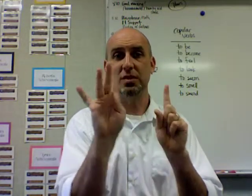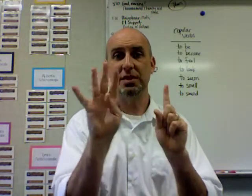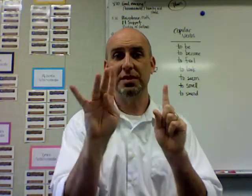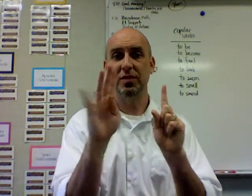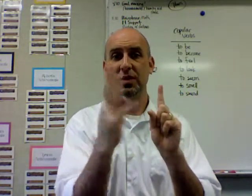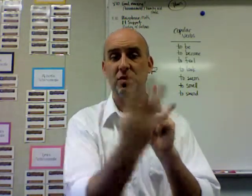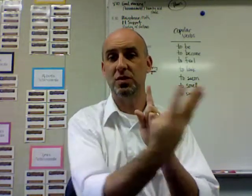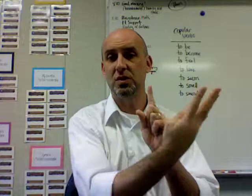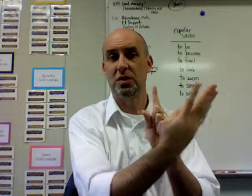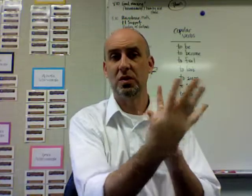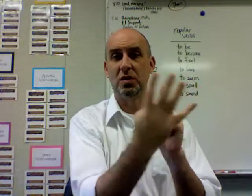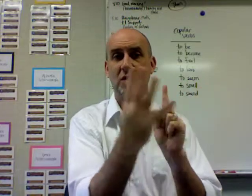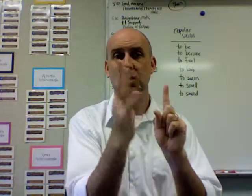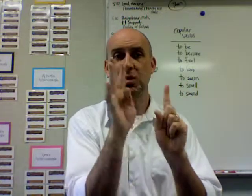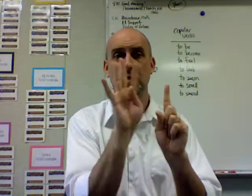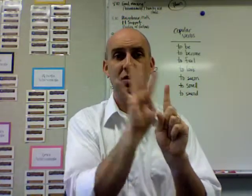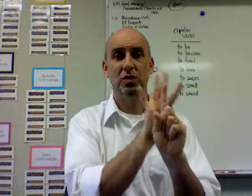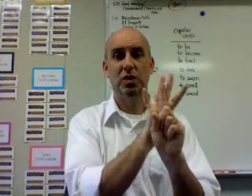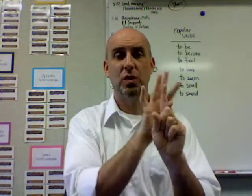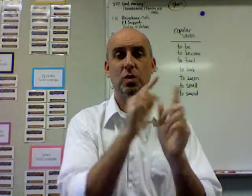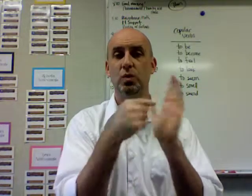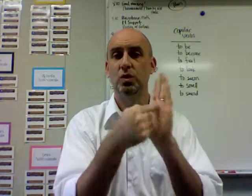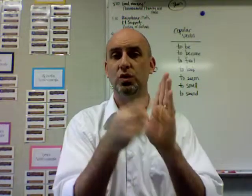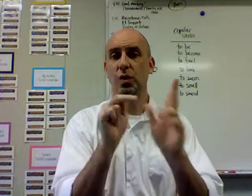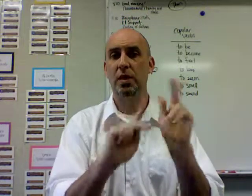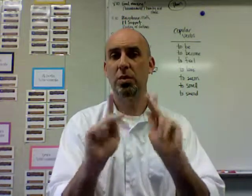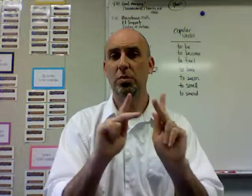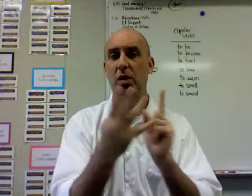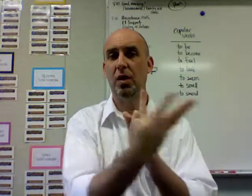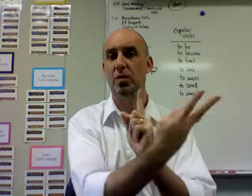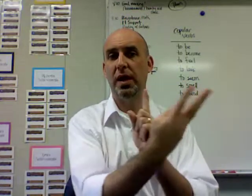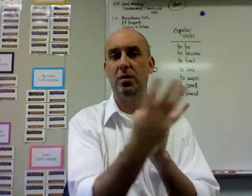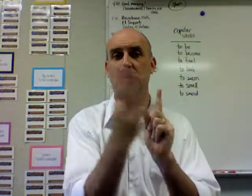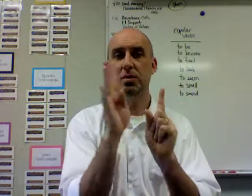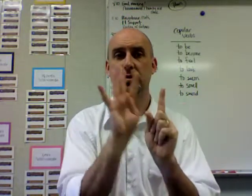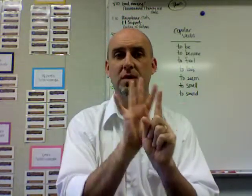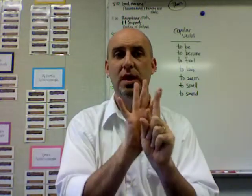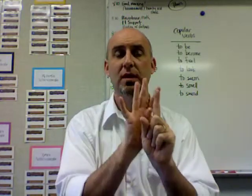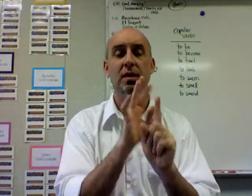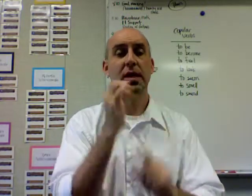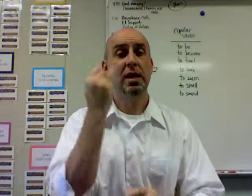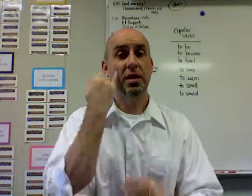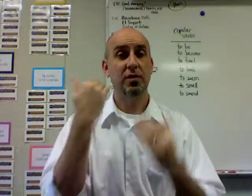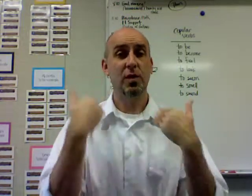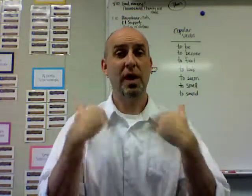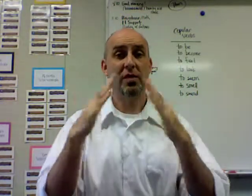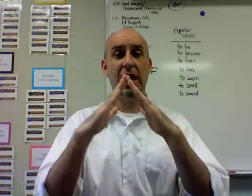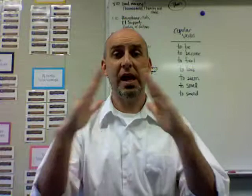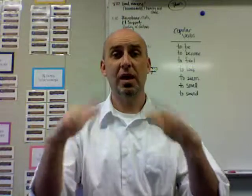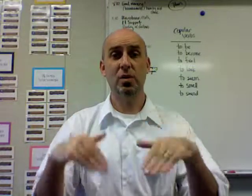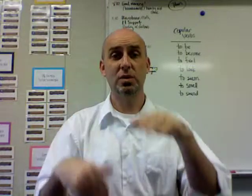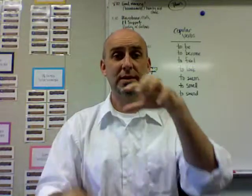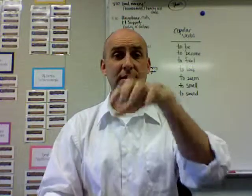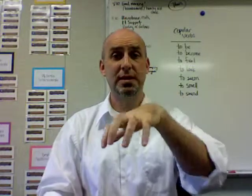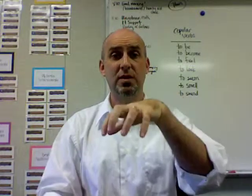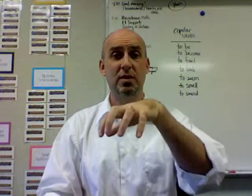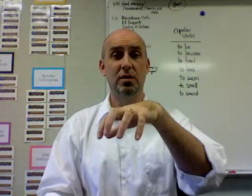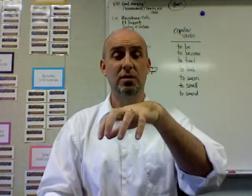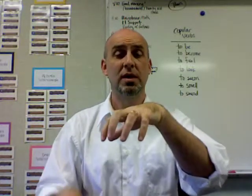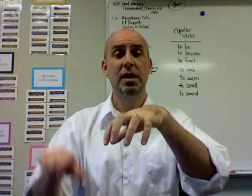these fingers to show, you're showing the people all around. Okay? If you have a house that's here